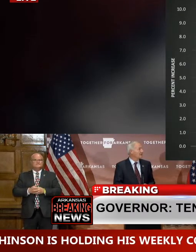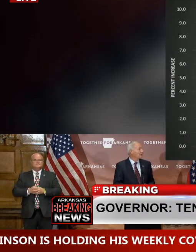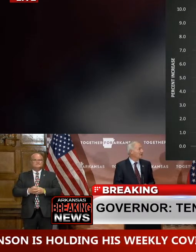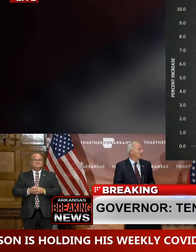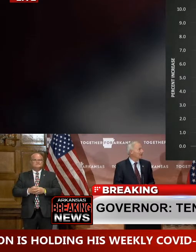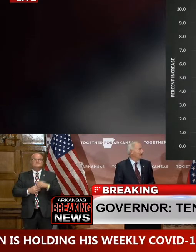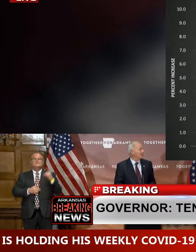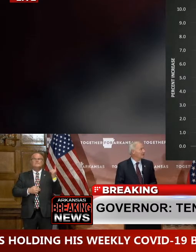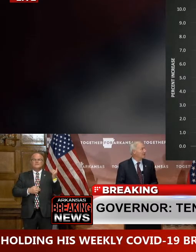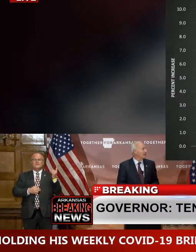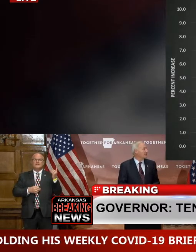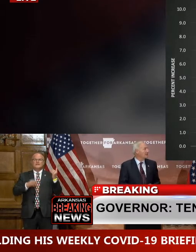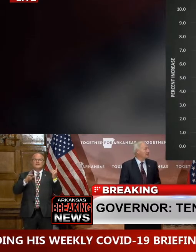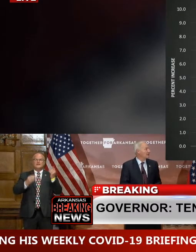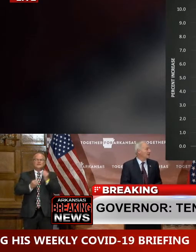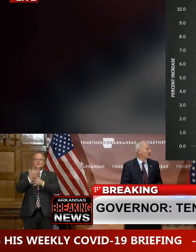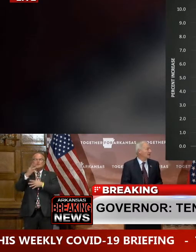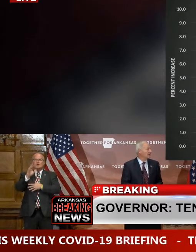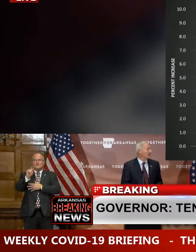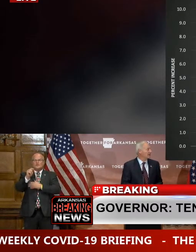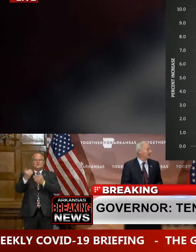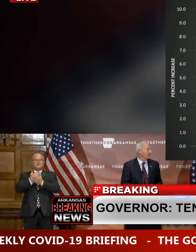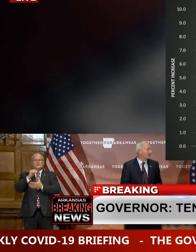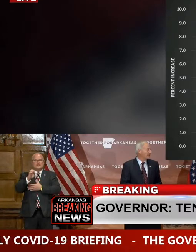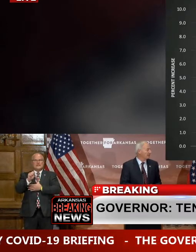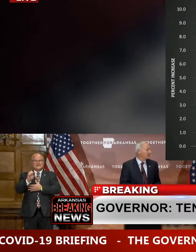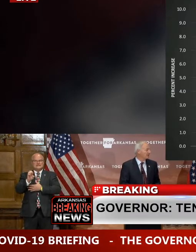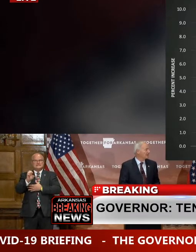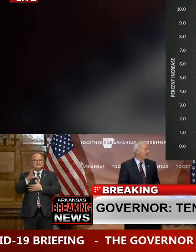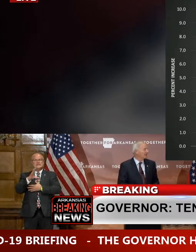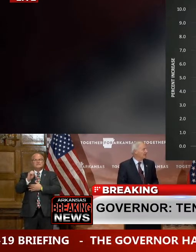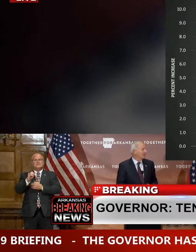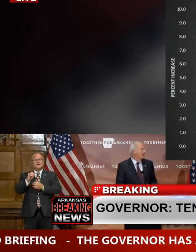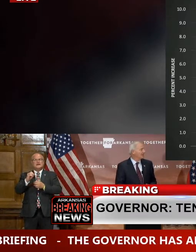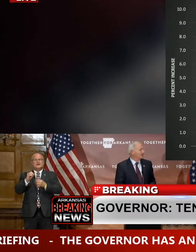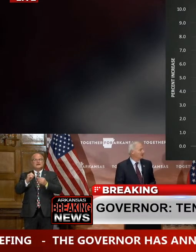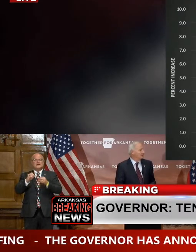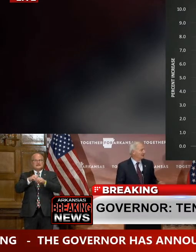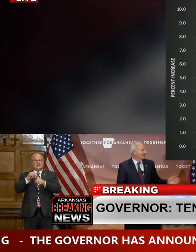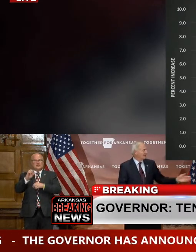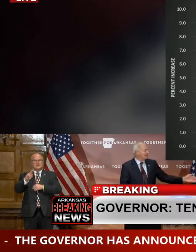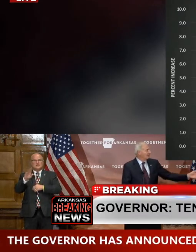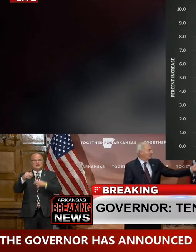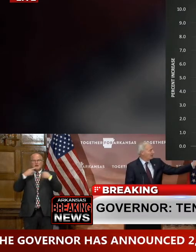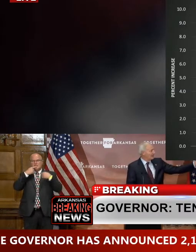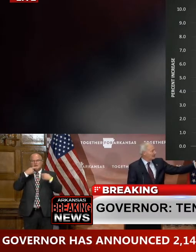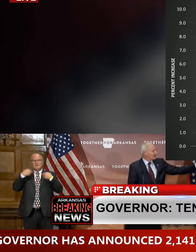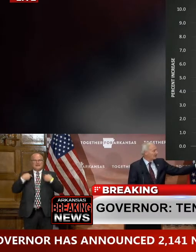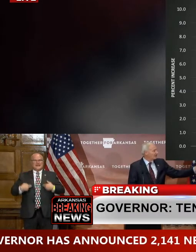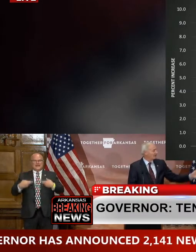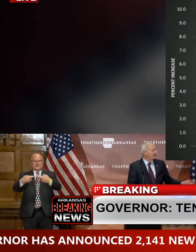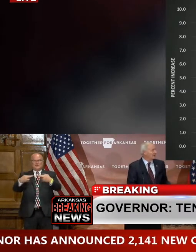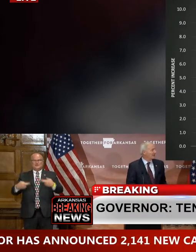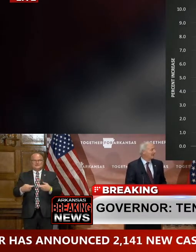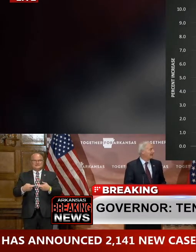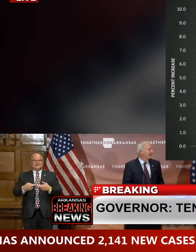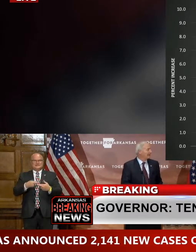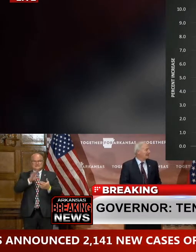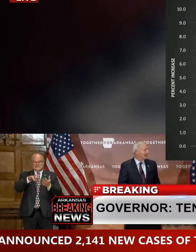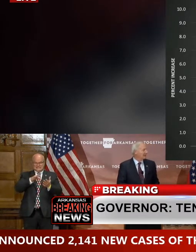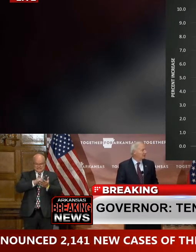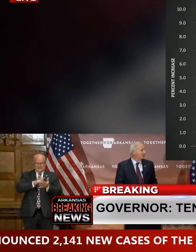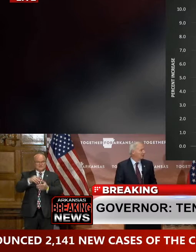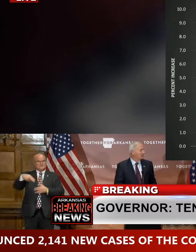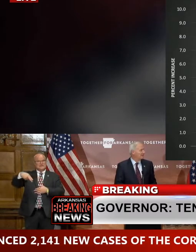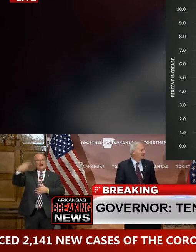This is the growth rate of new cases in Arkansas by public health region, which, as I pointed out, Central has